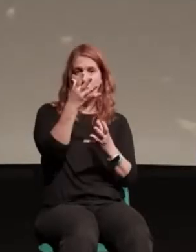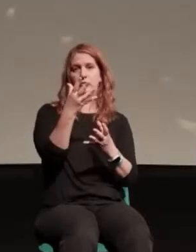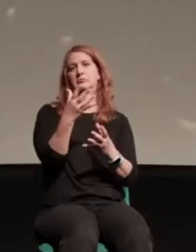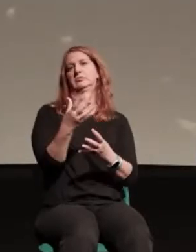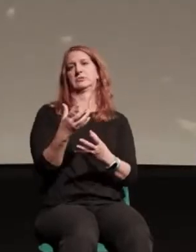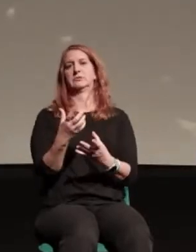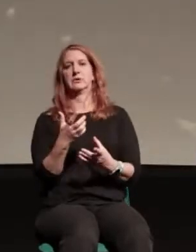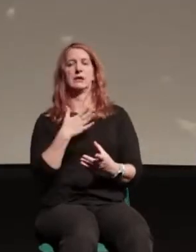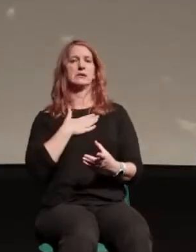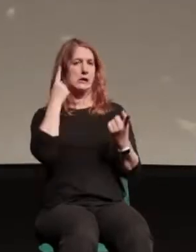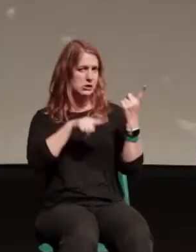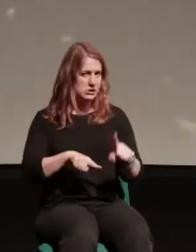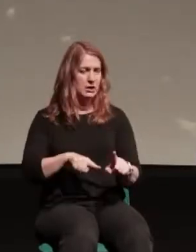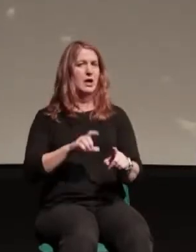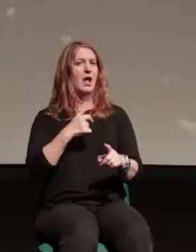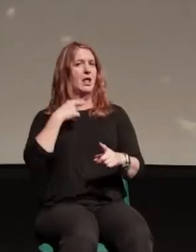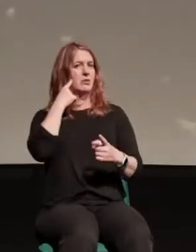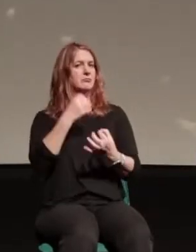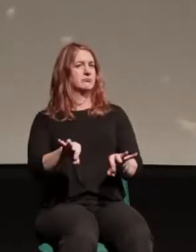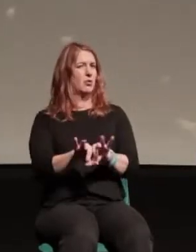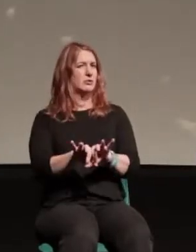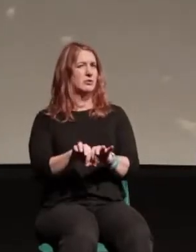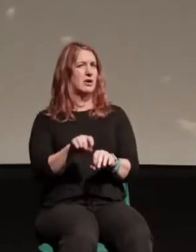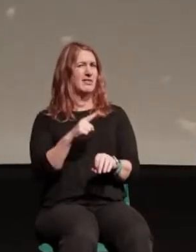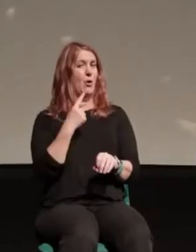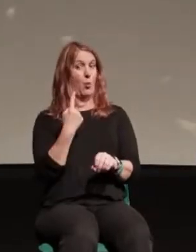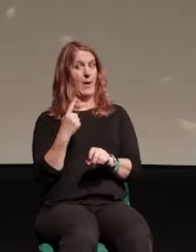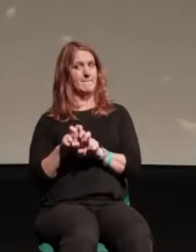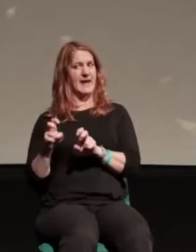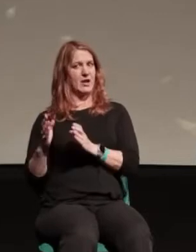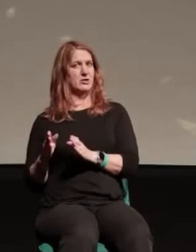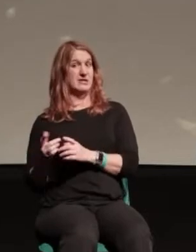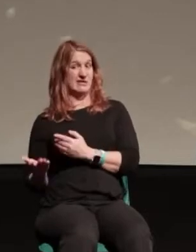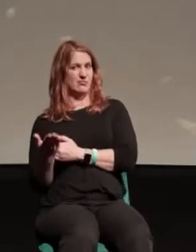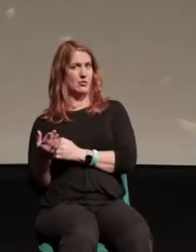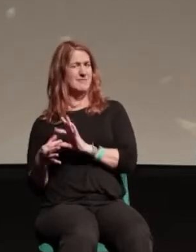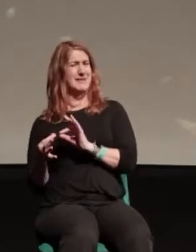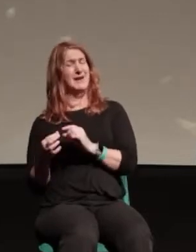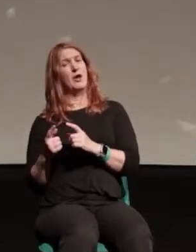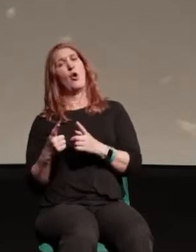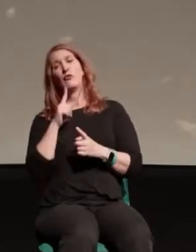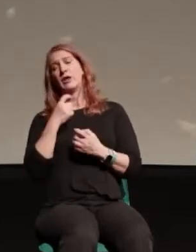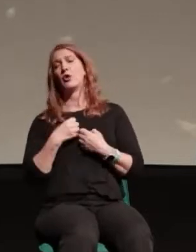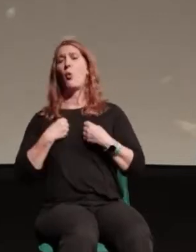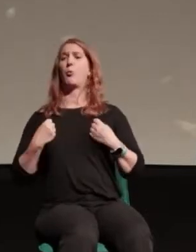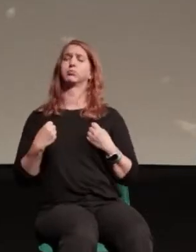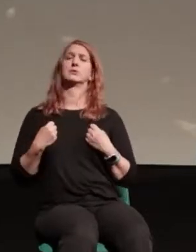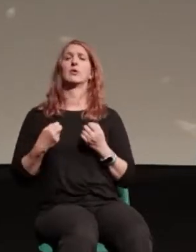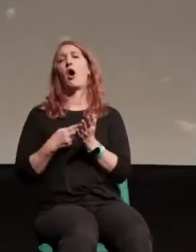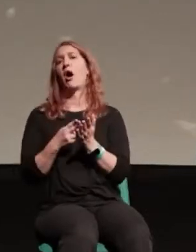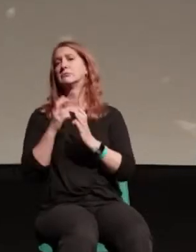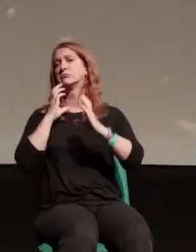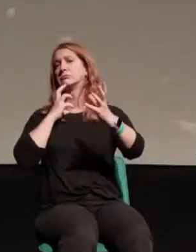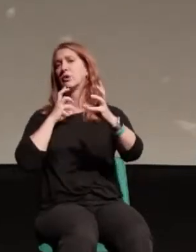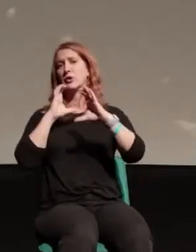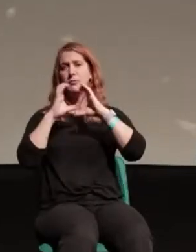100% essential. I think it was one of the panelists this morning talked about like open and honest communication being essential. And then